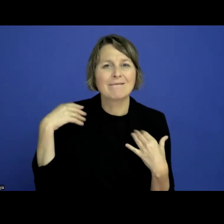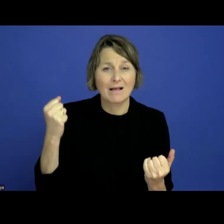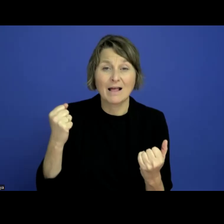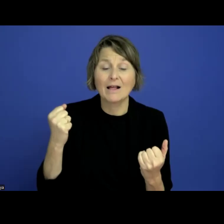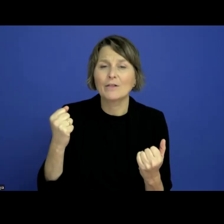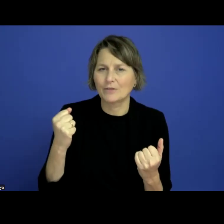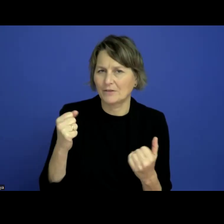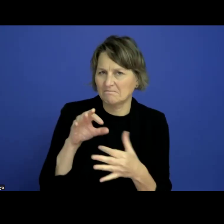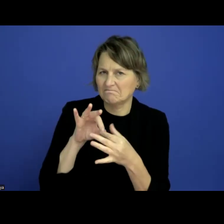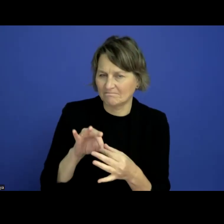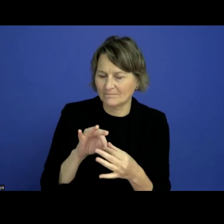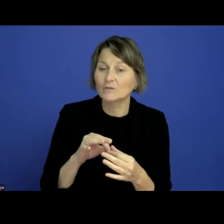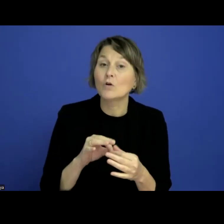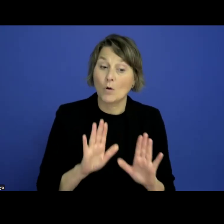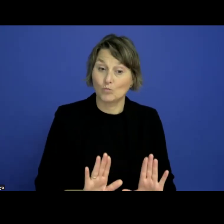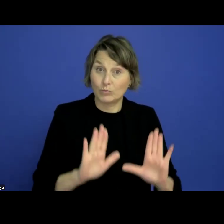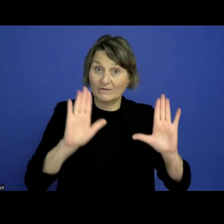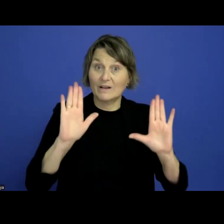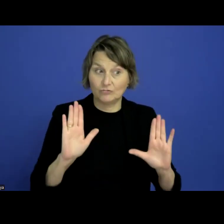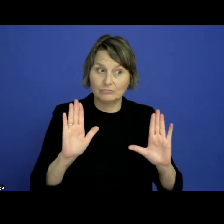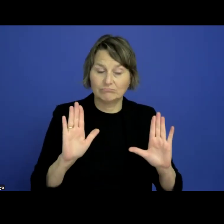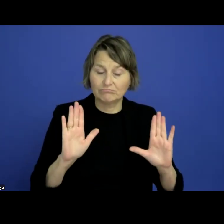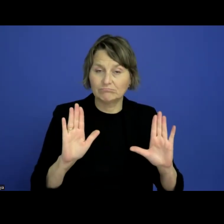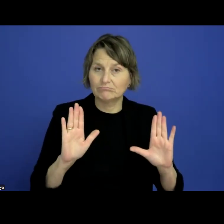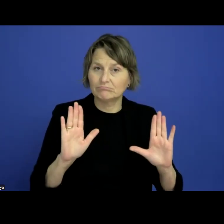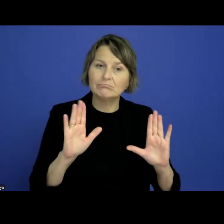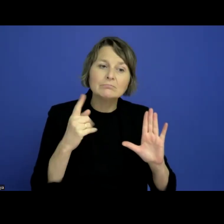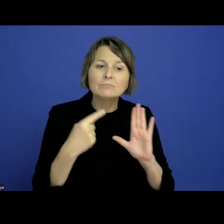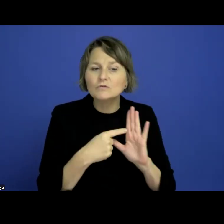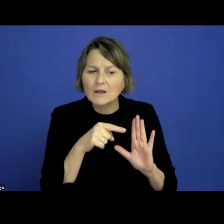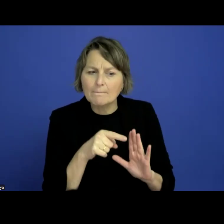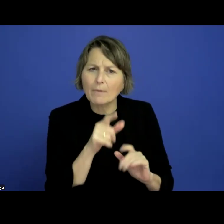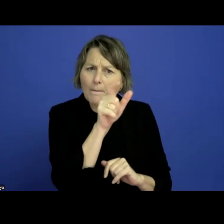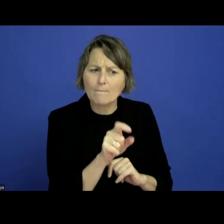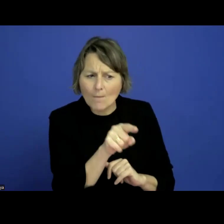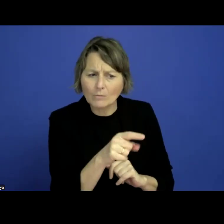prevention also to support, with employee assistance program, with